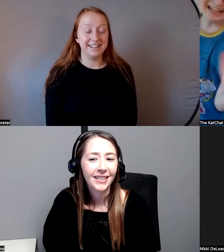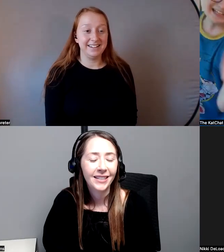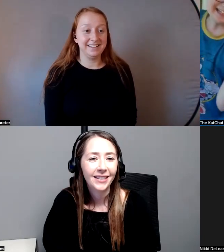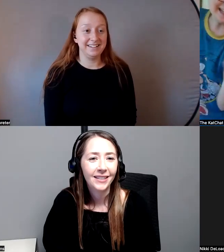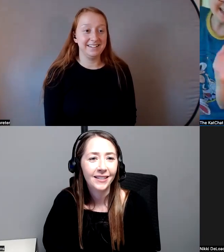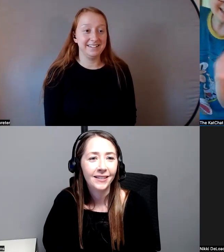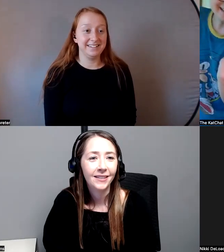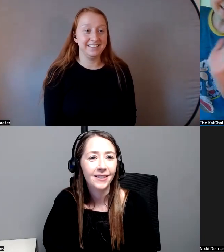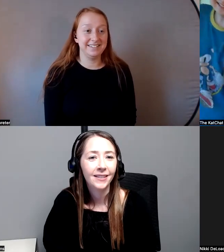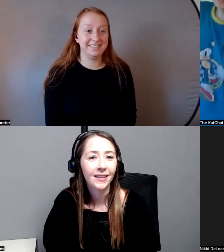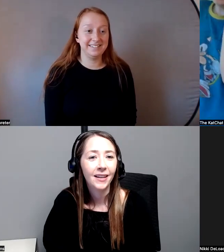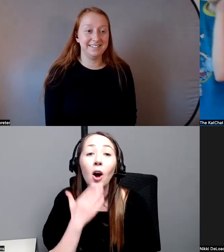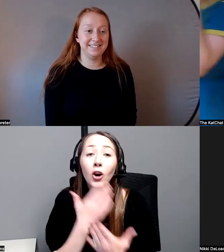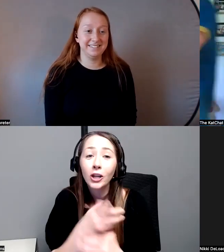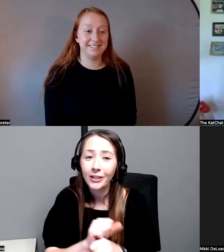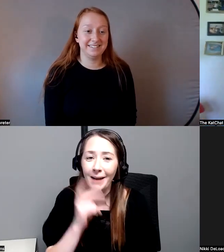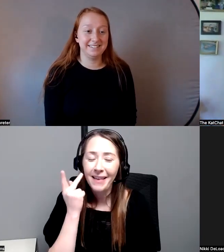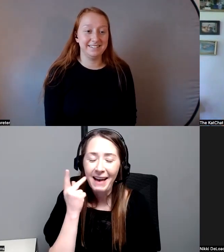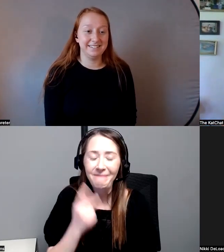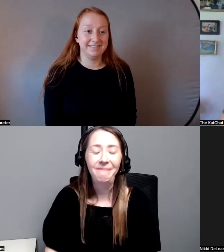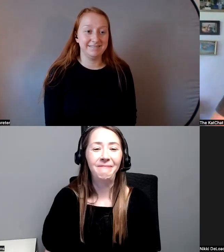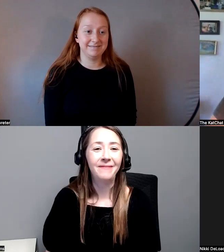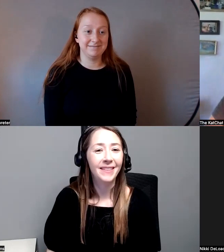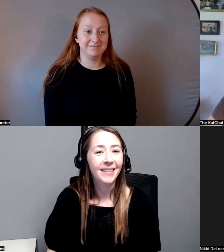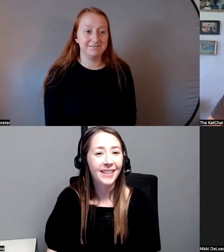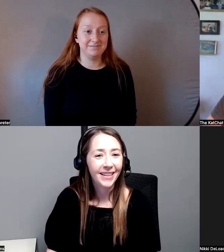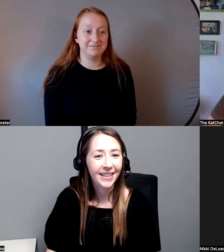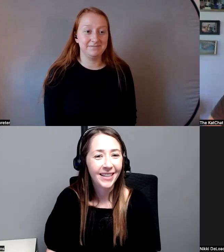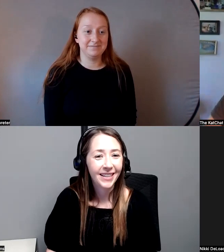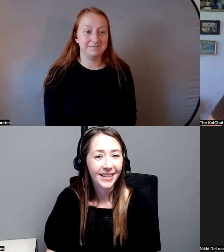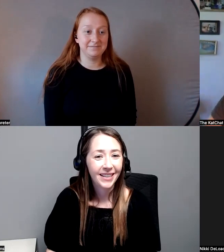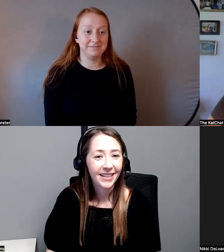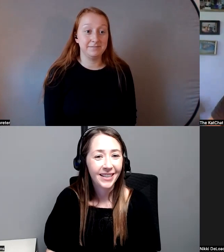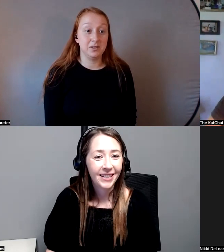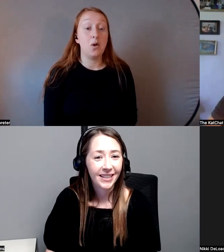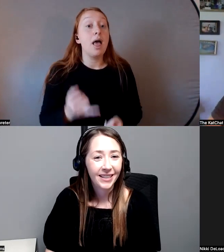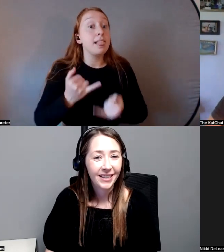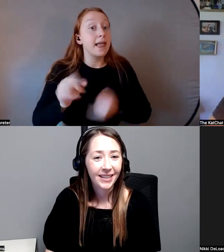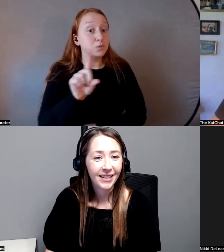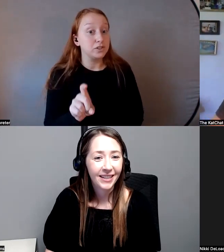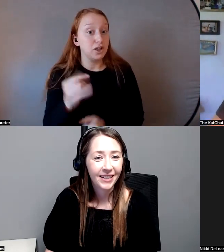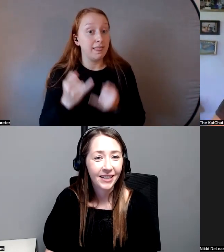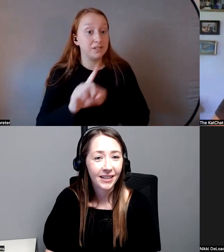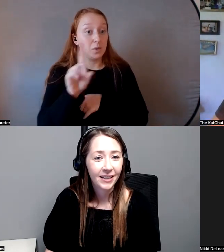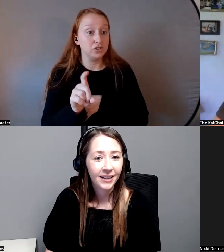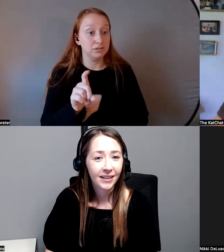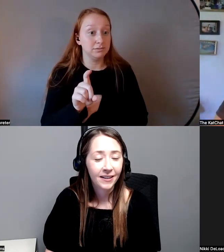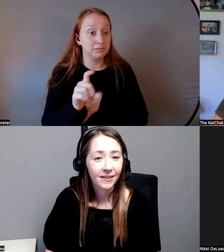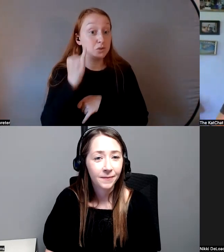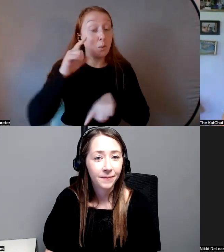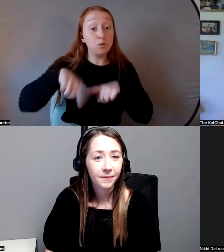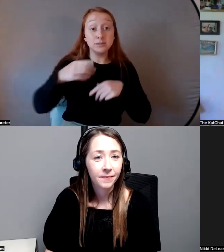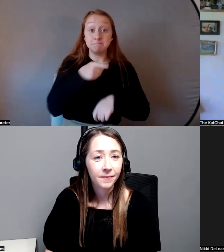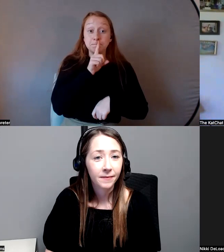Well done, Kat. Well done. Well done, Kat. Last question, Nikki. Last question. If you can't share, that's